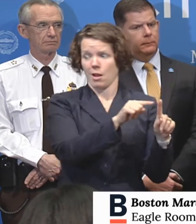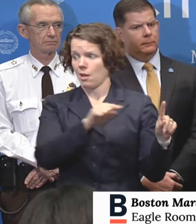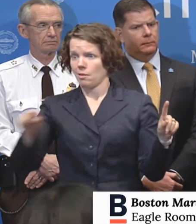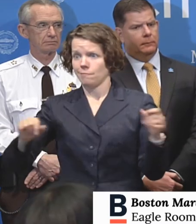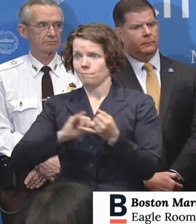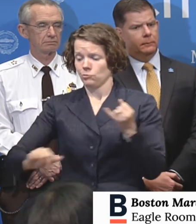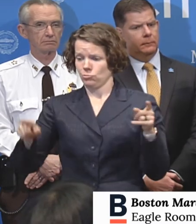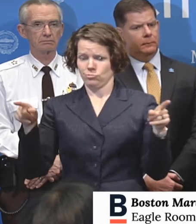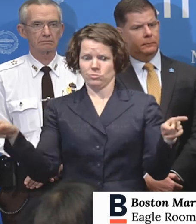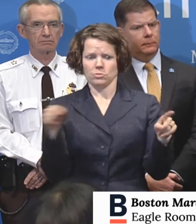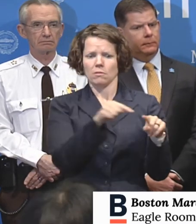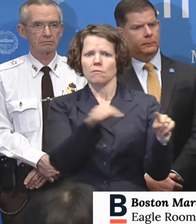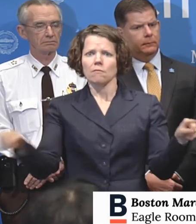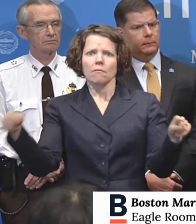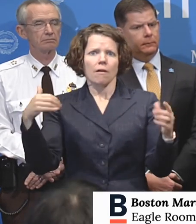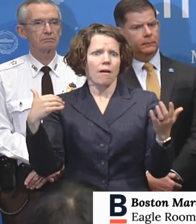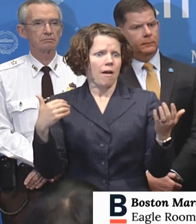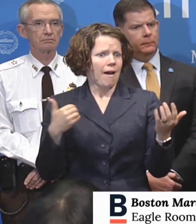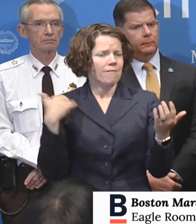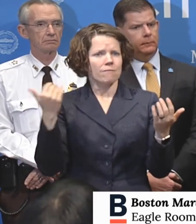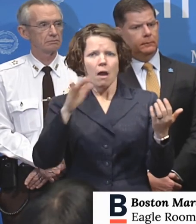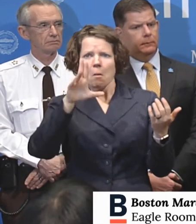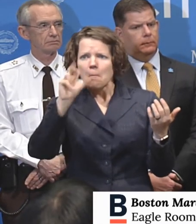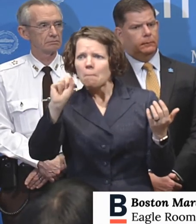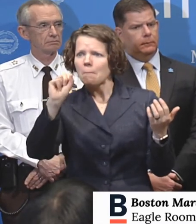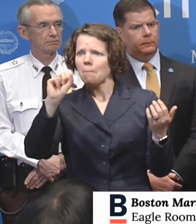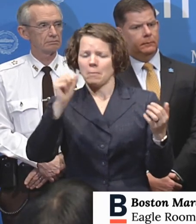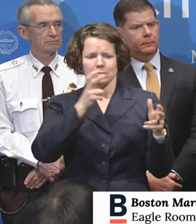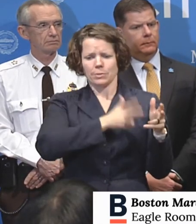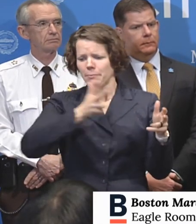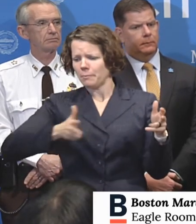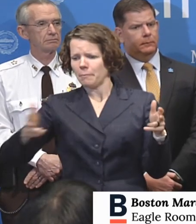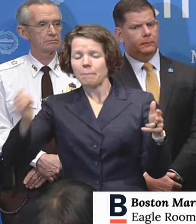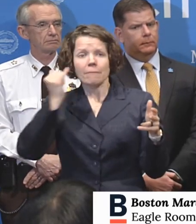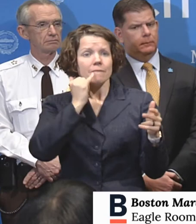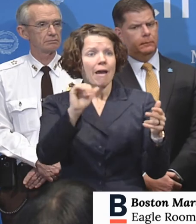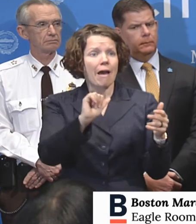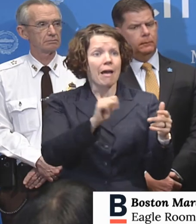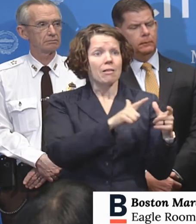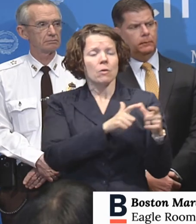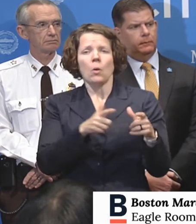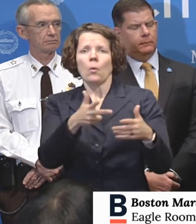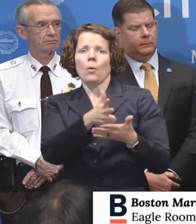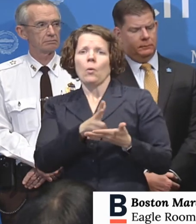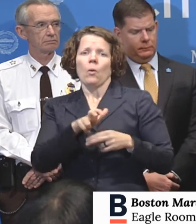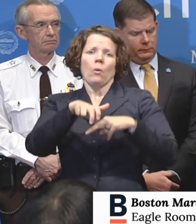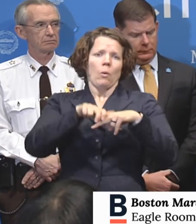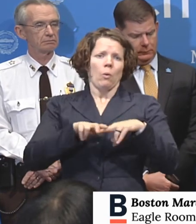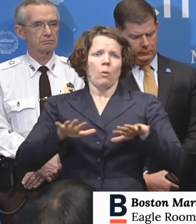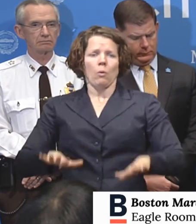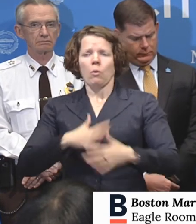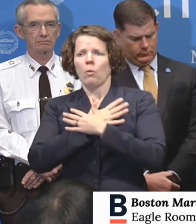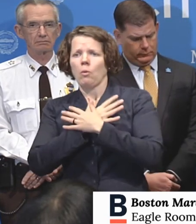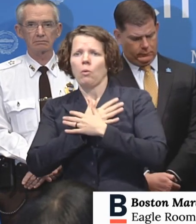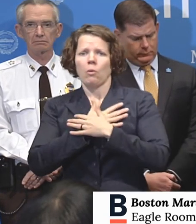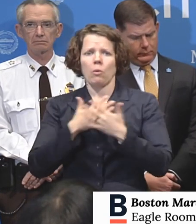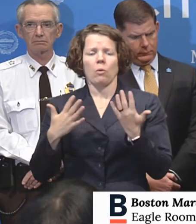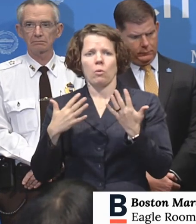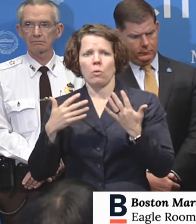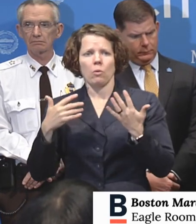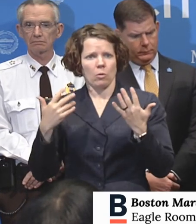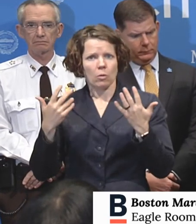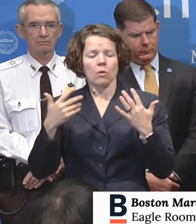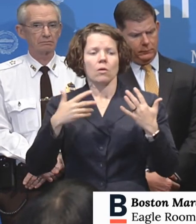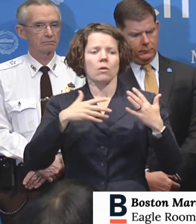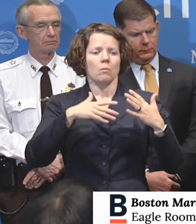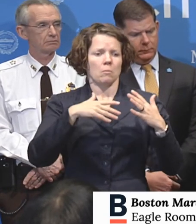be moved around out along the course that can be a place for athletes to go and take a measure of comfort if they need it, so as not to overwhelm